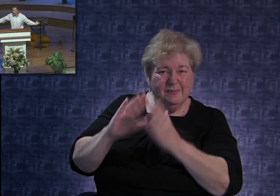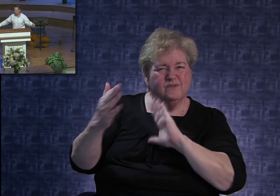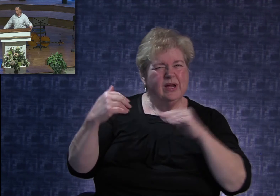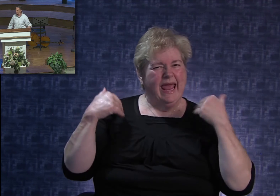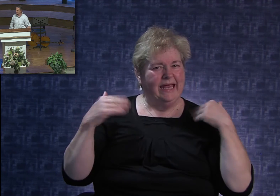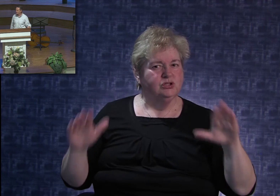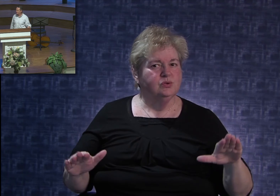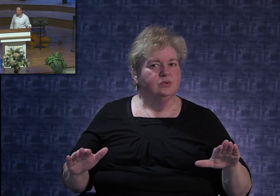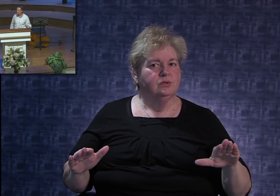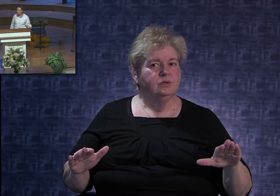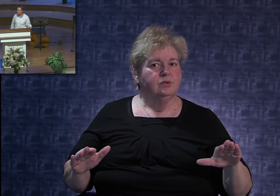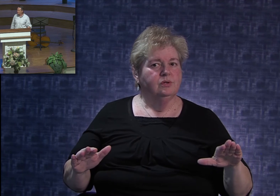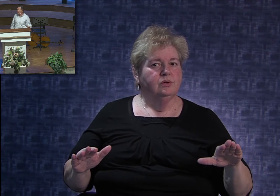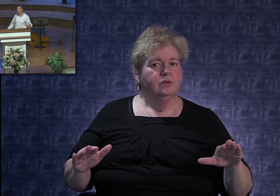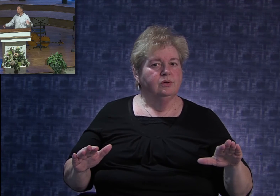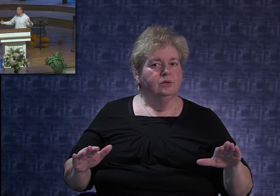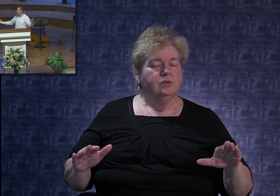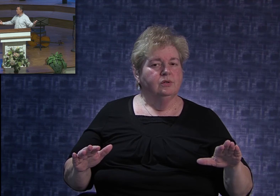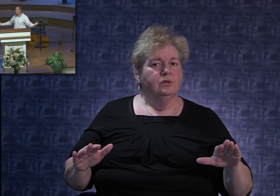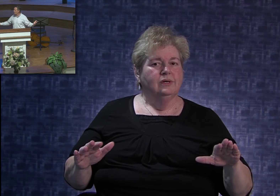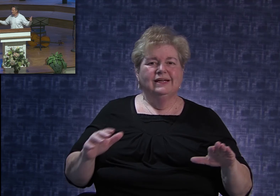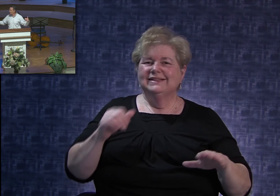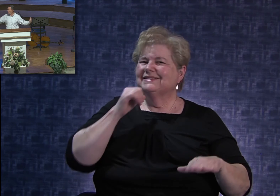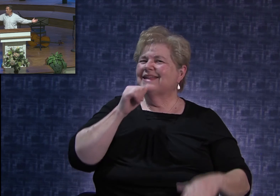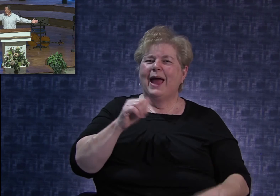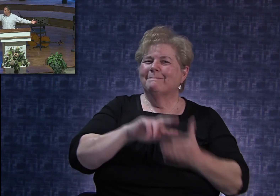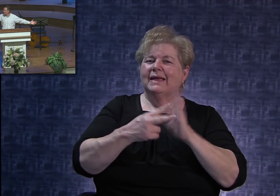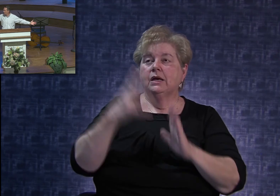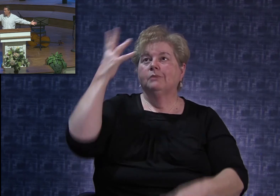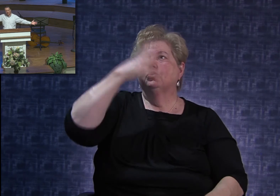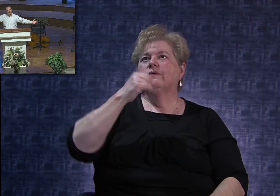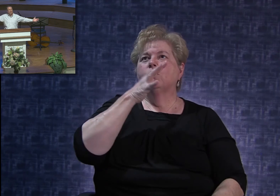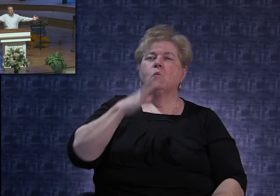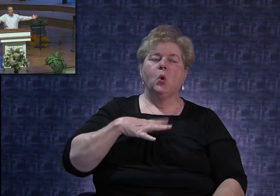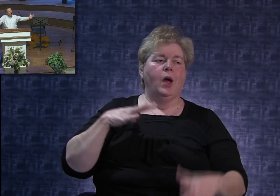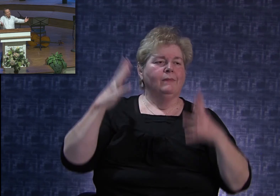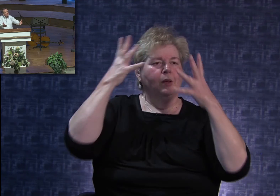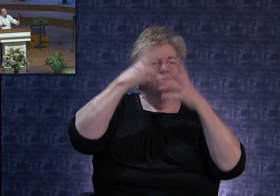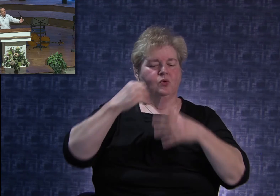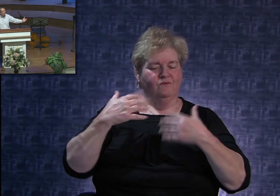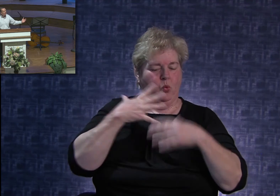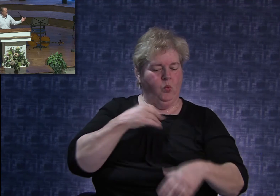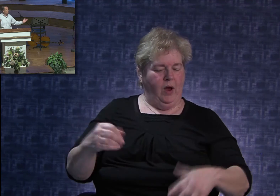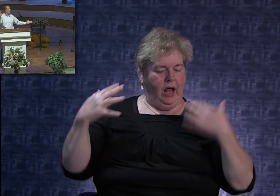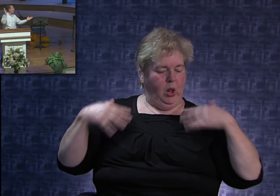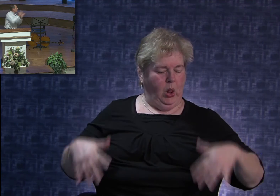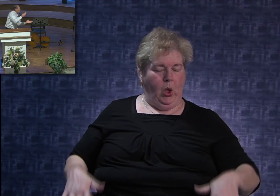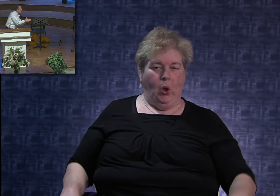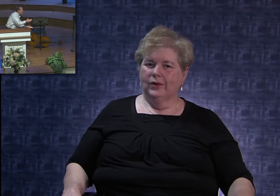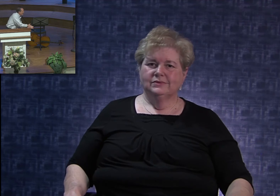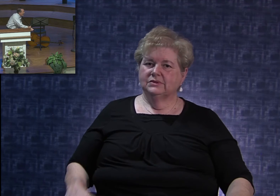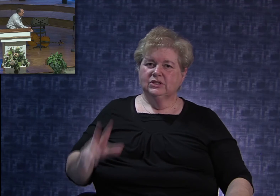an angel. It's not this beautiful woman in long flowing clothing and they, "Oh, you're so beautiful." It is